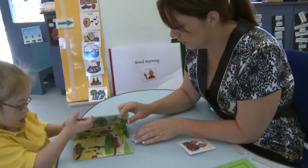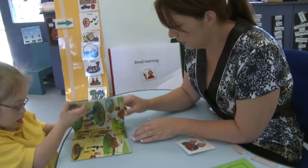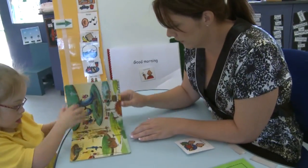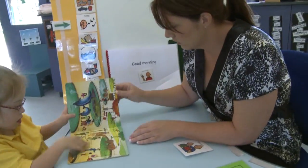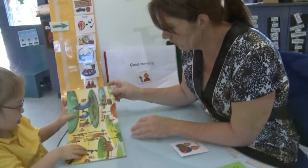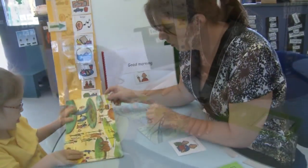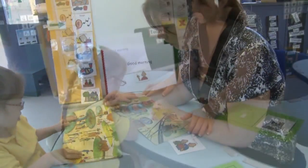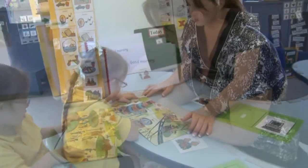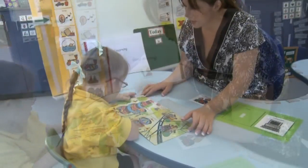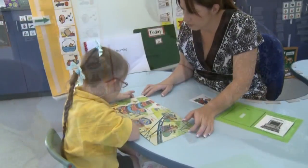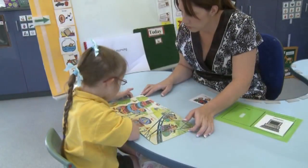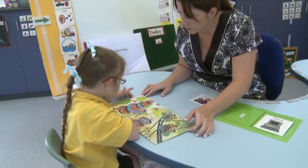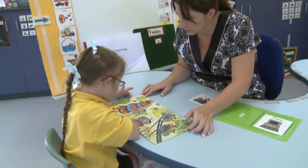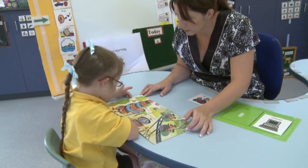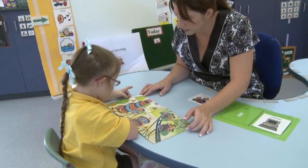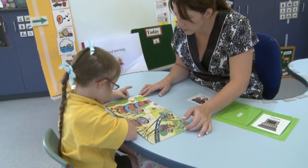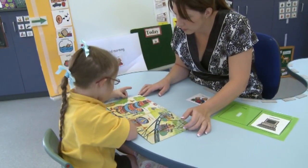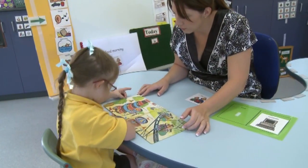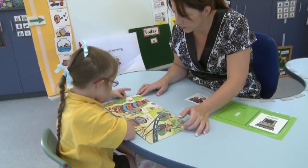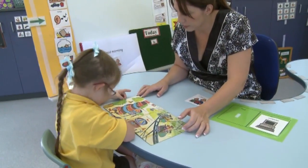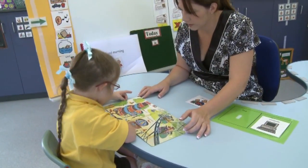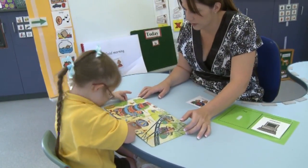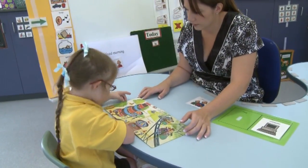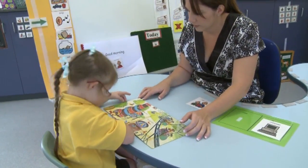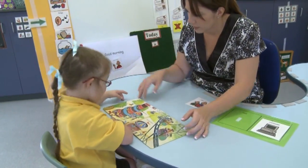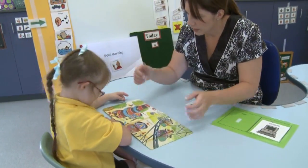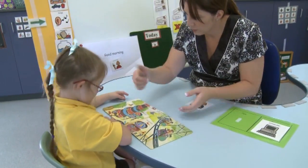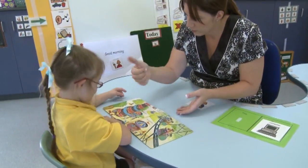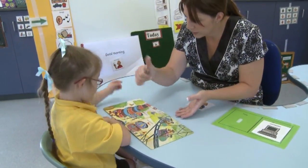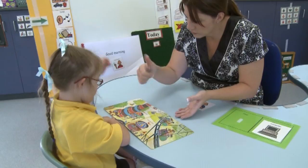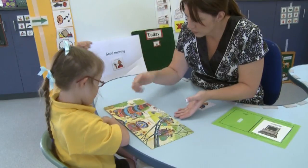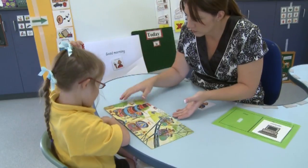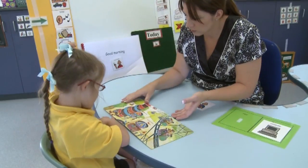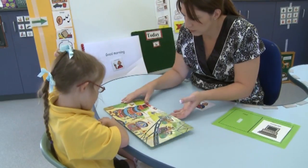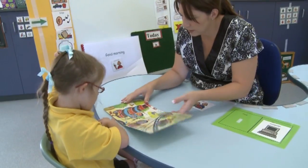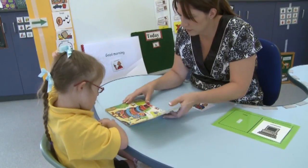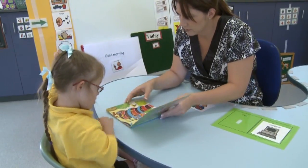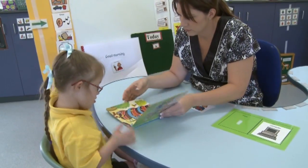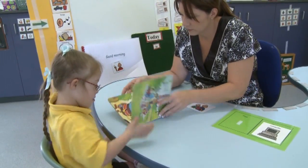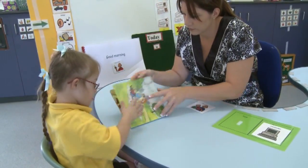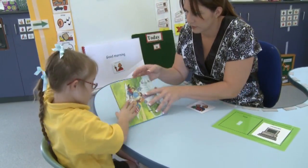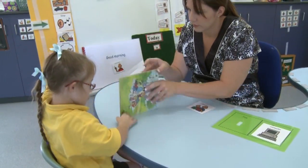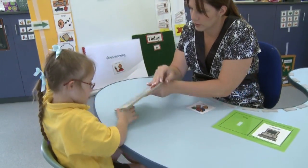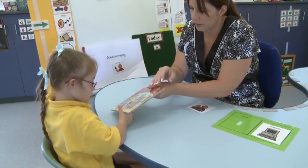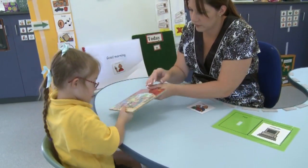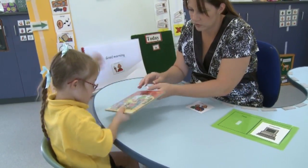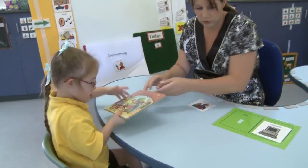about the zoo. Do you want to have a turn on the slide next time? Okay. Now we've finished our story. You can pack the story